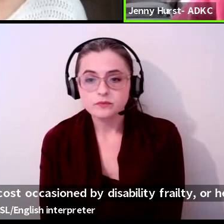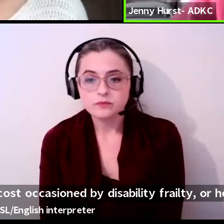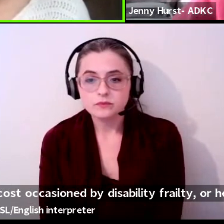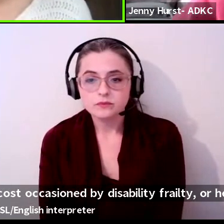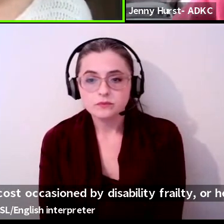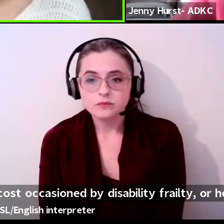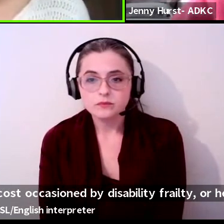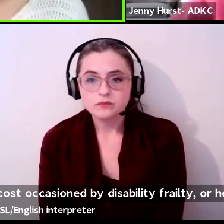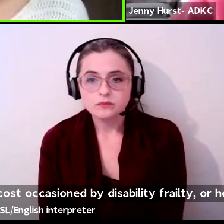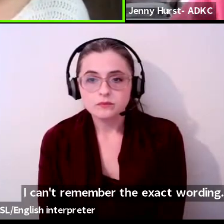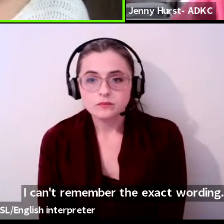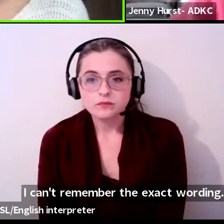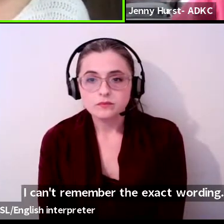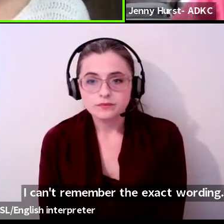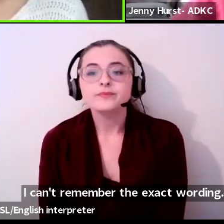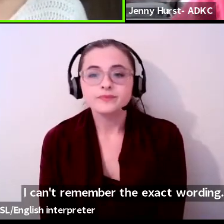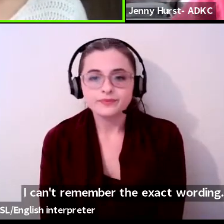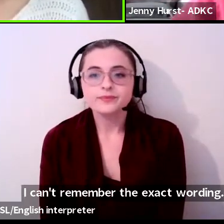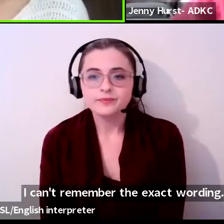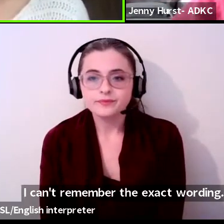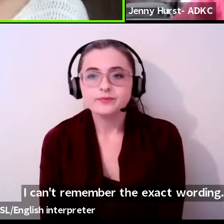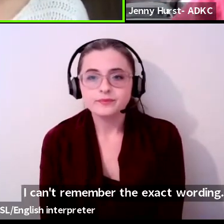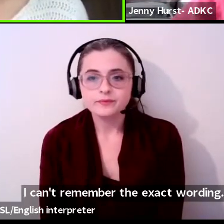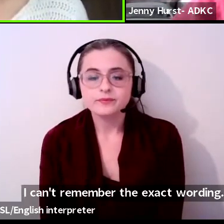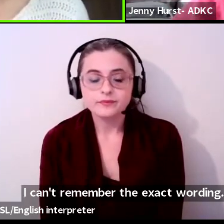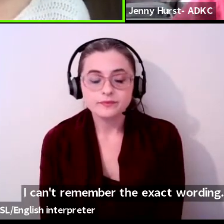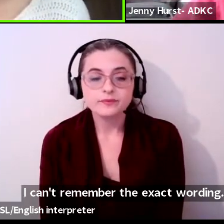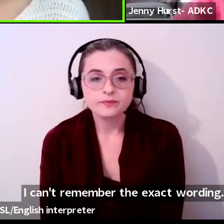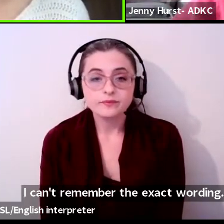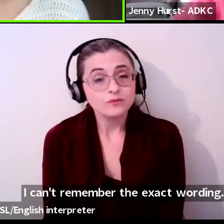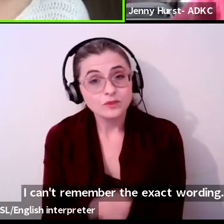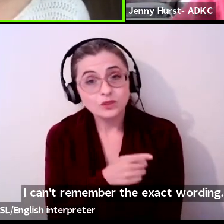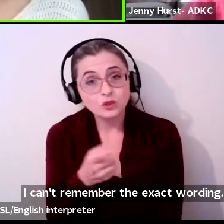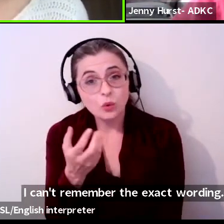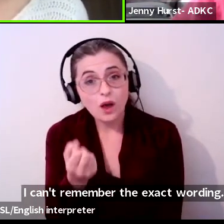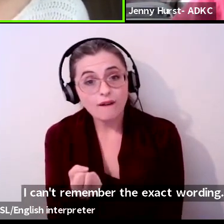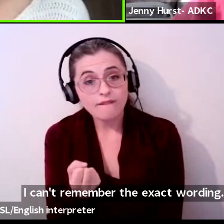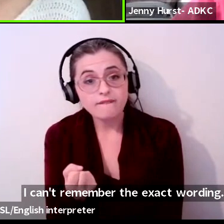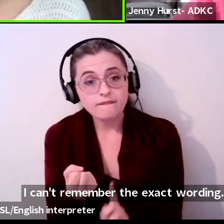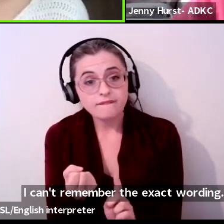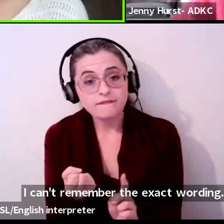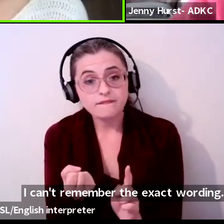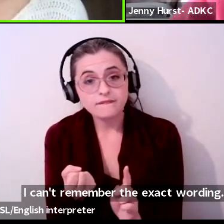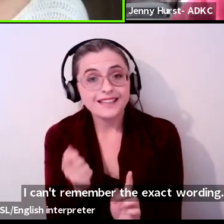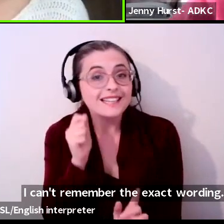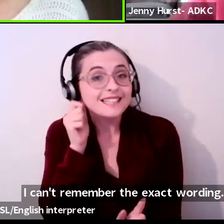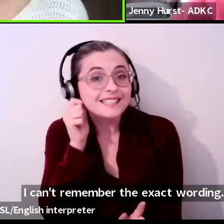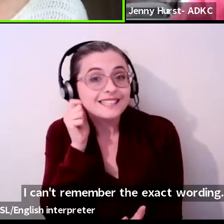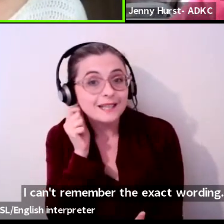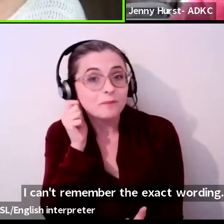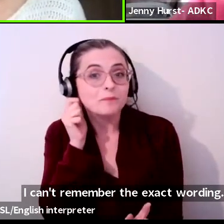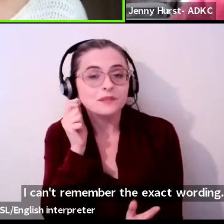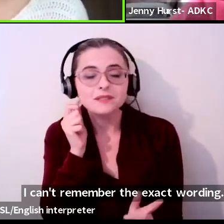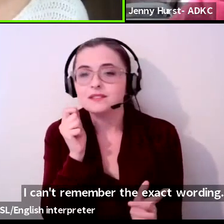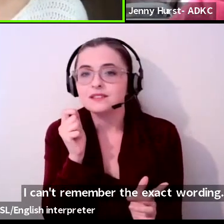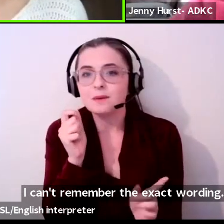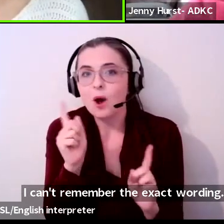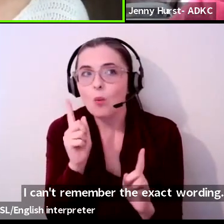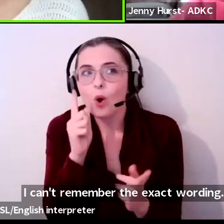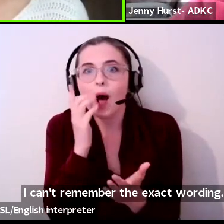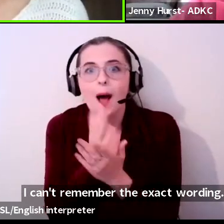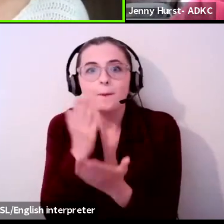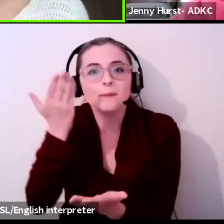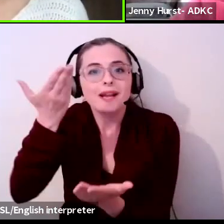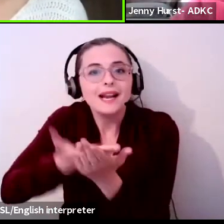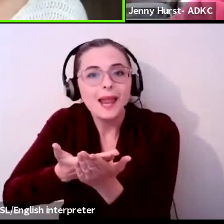Yeah, thanks. Do you have any tips in terms of what could be claimed as